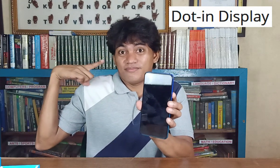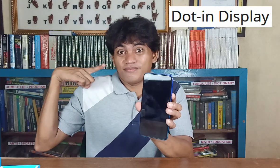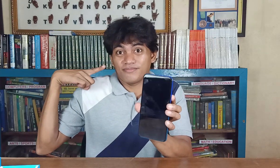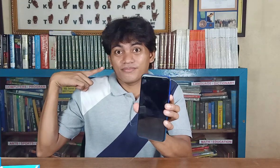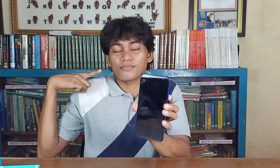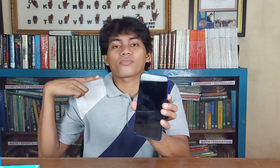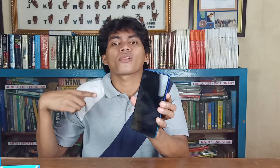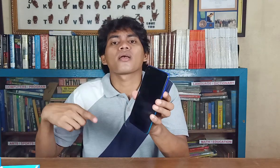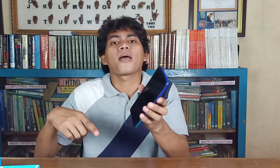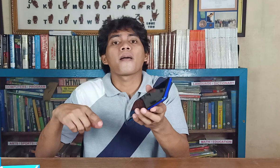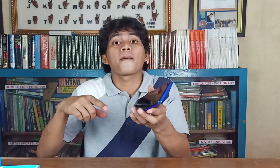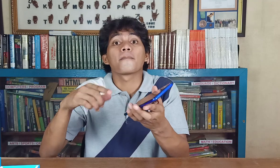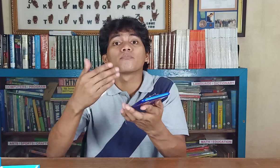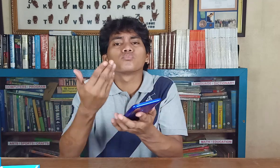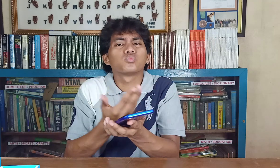side of the screen.